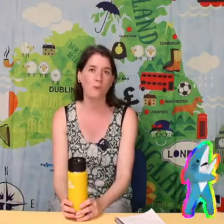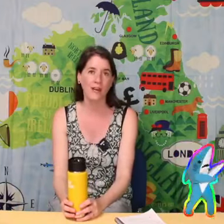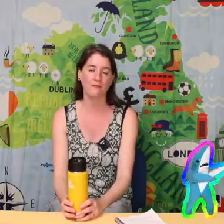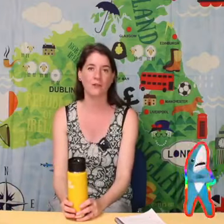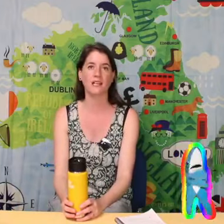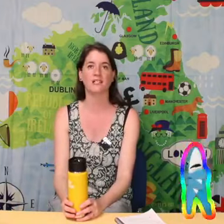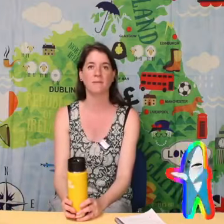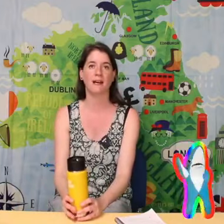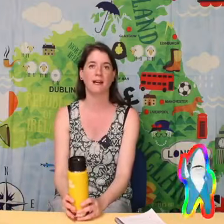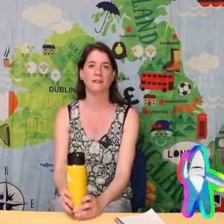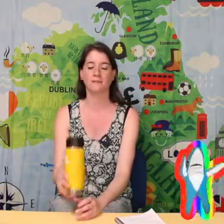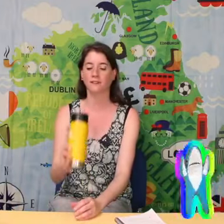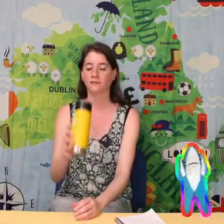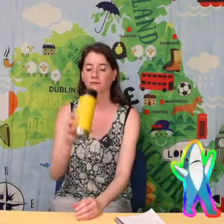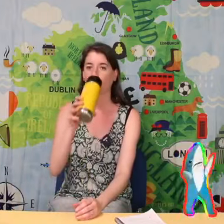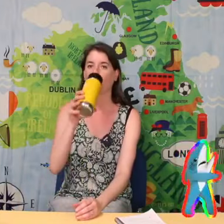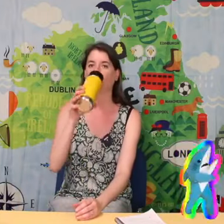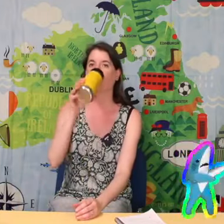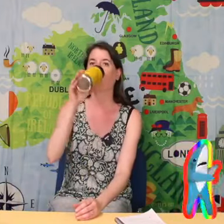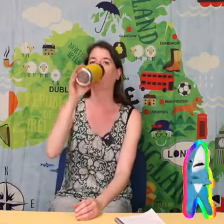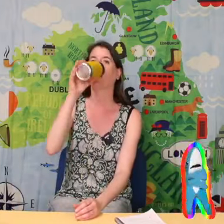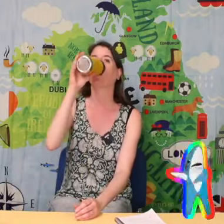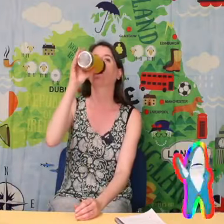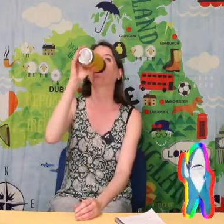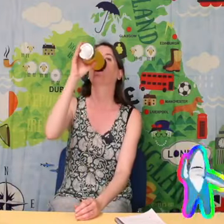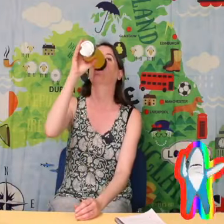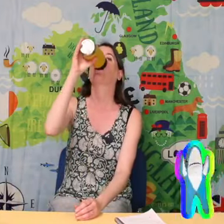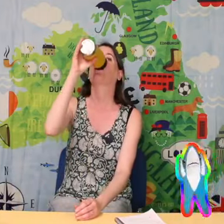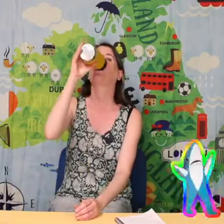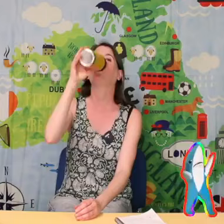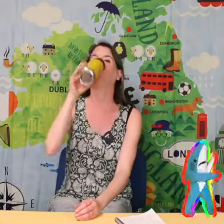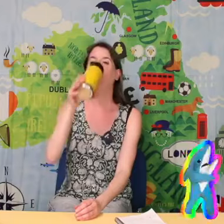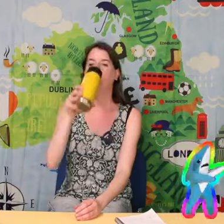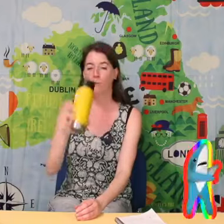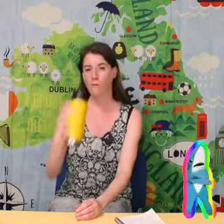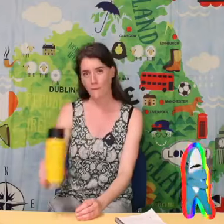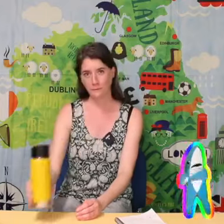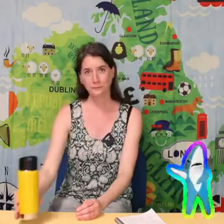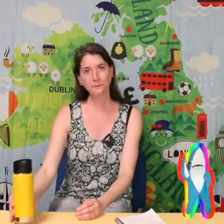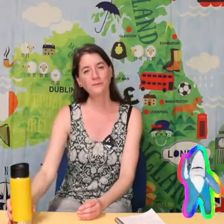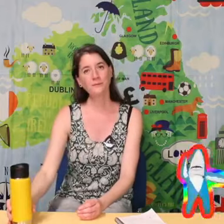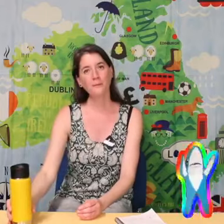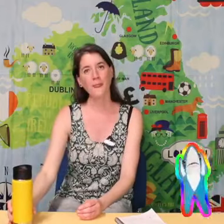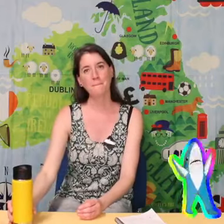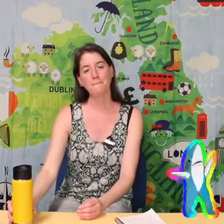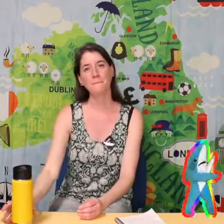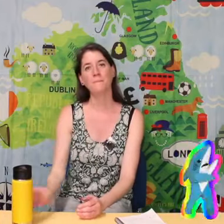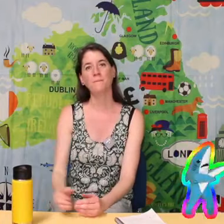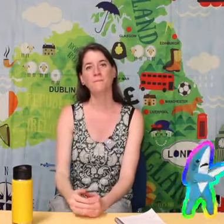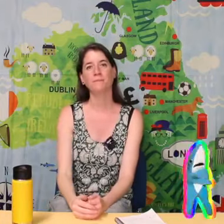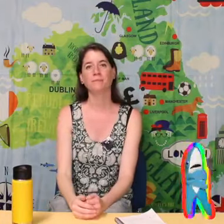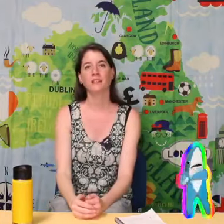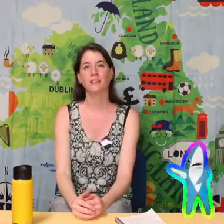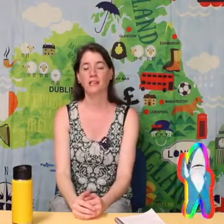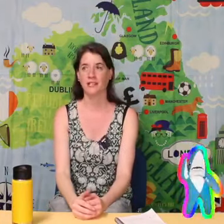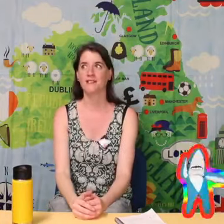for you then guys to Then there's a long back. One of Tom. Let's read this then. I suppose you could say that Patrick Moore is the sky at night. He is. In other